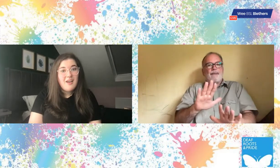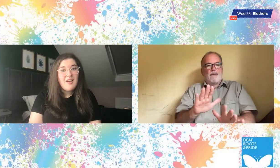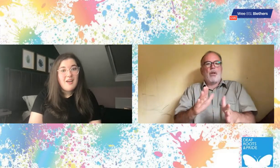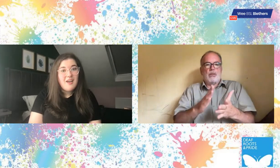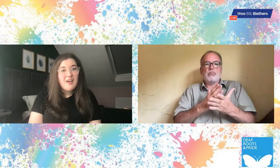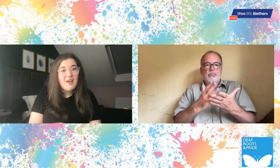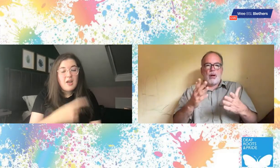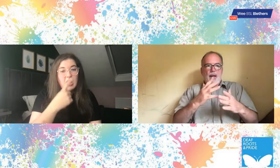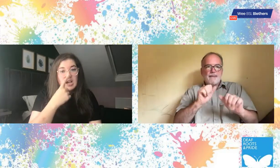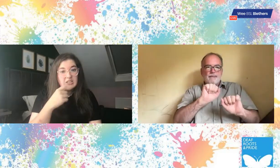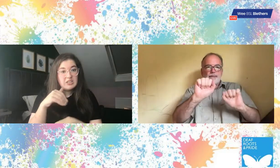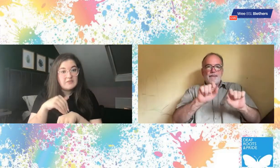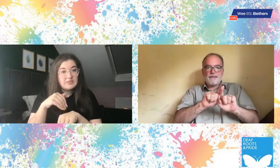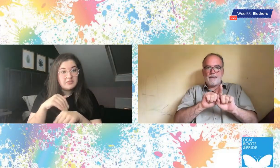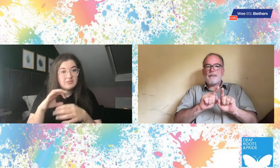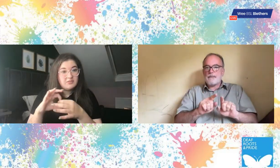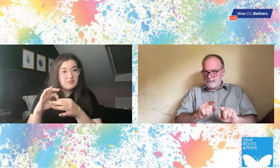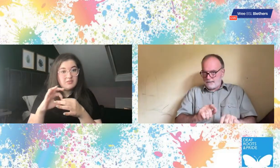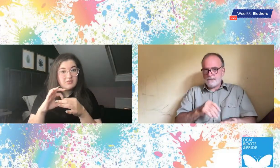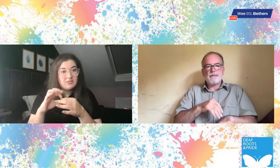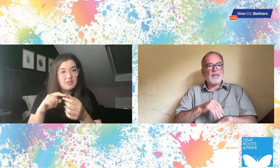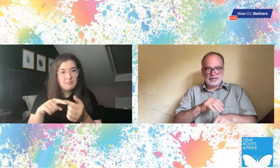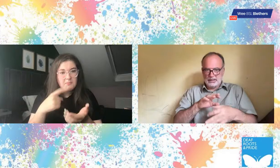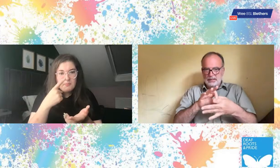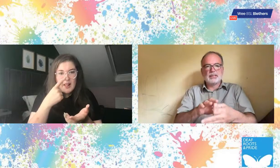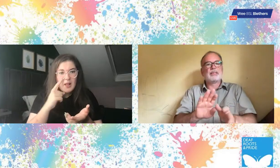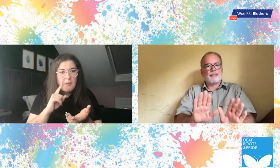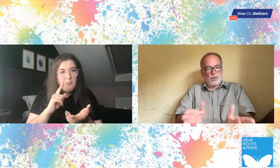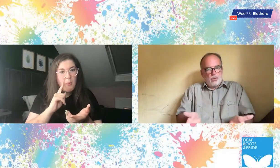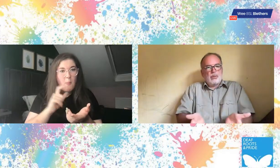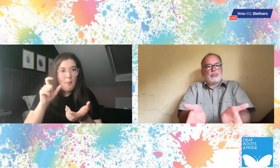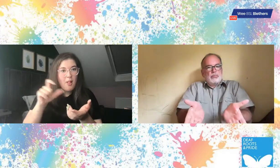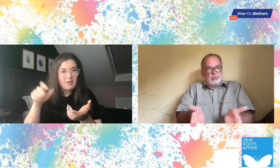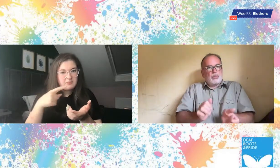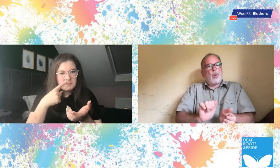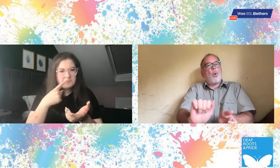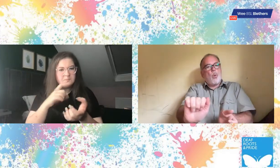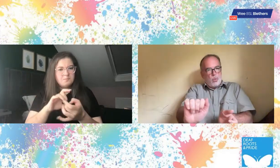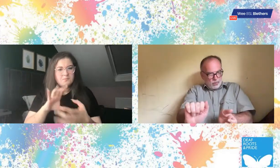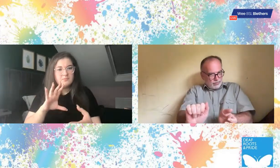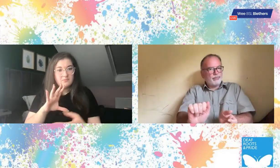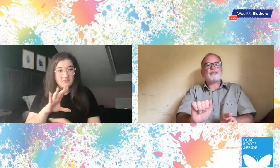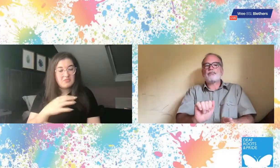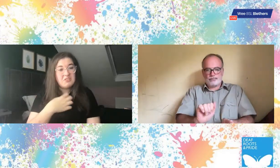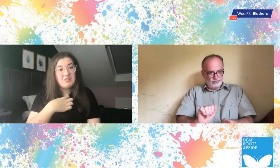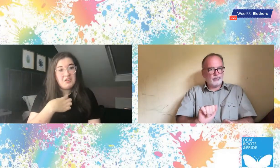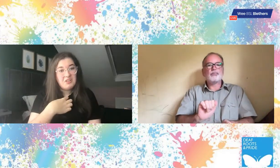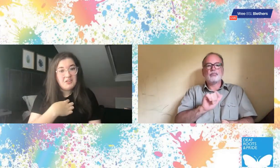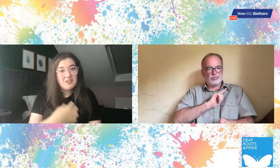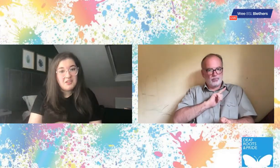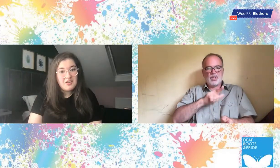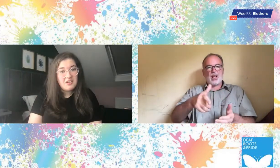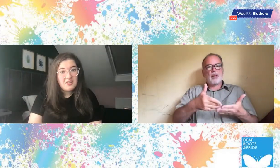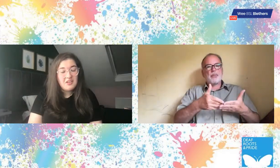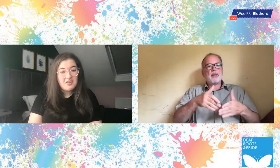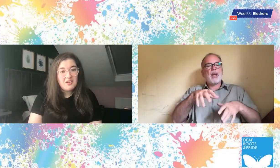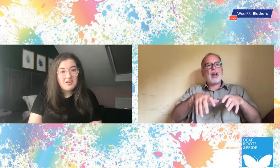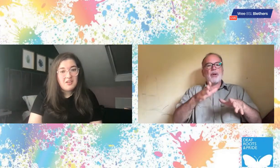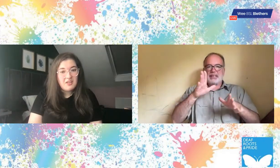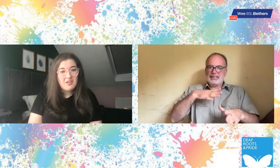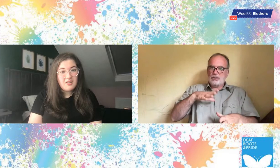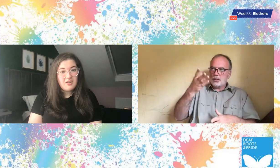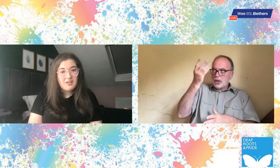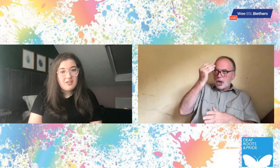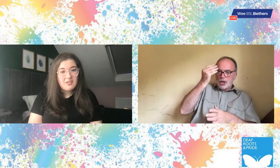very careful about not passing your smell onto the young, because Can the mother that might affect them? reject it then. They need to bond. Yeah, they need to